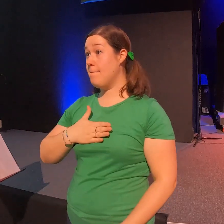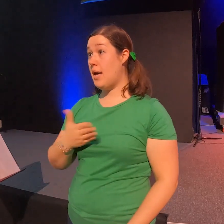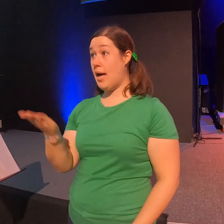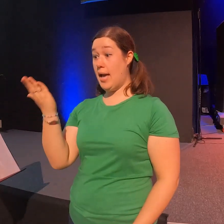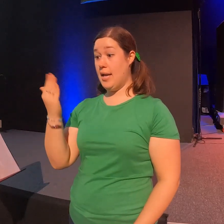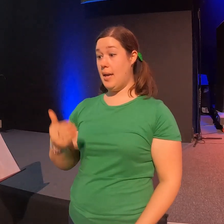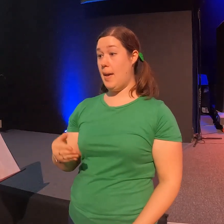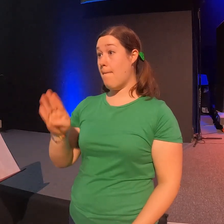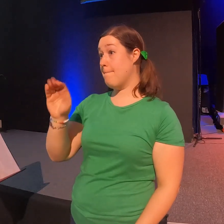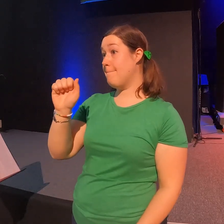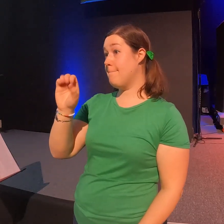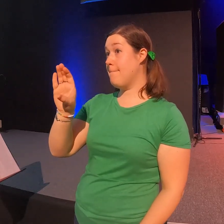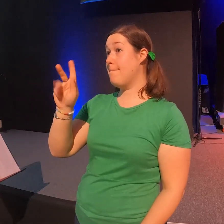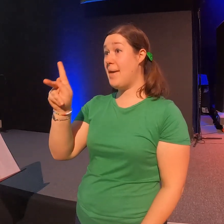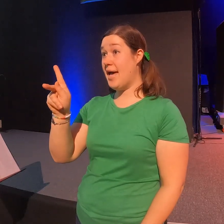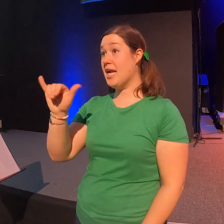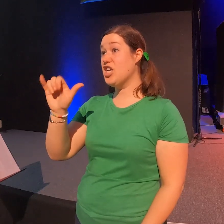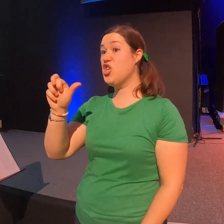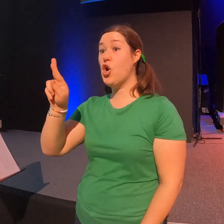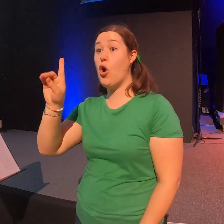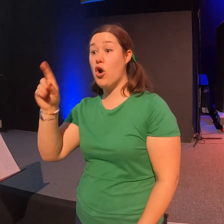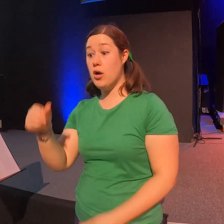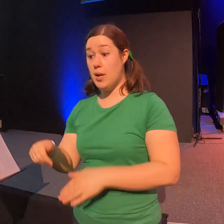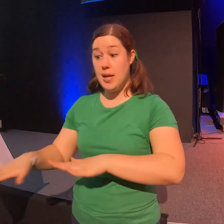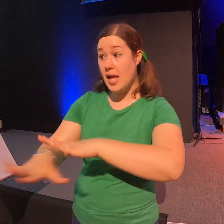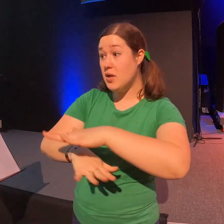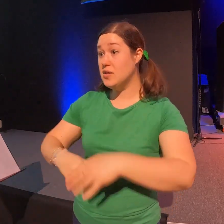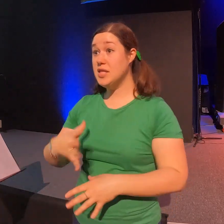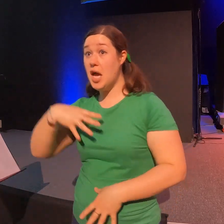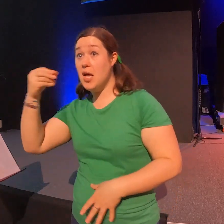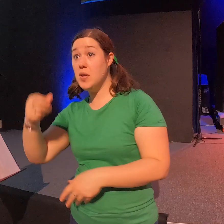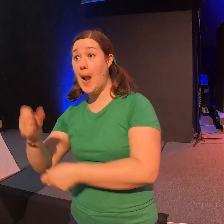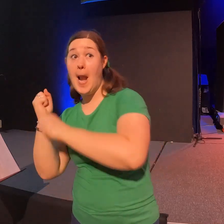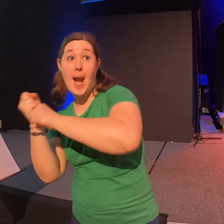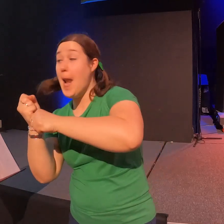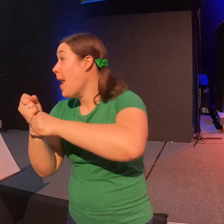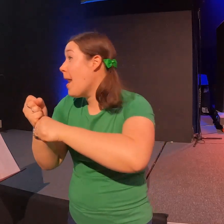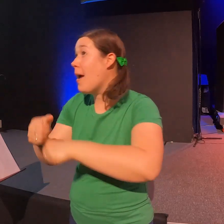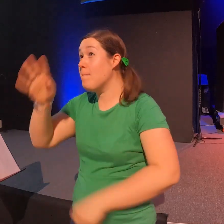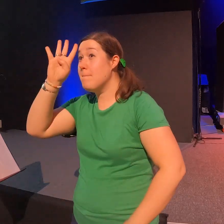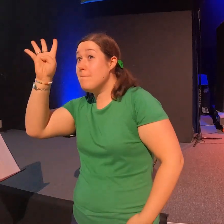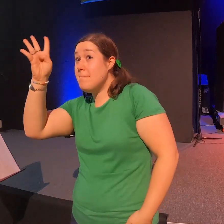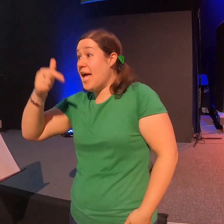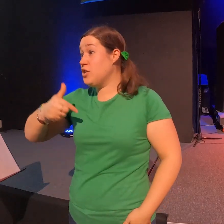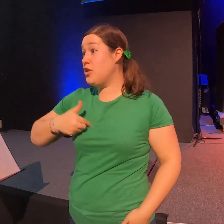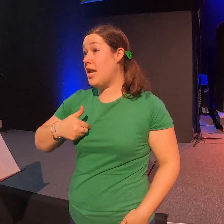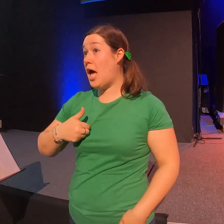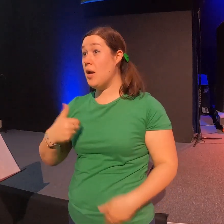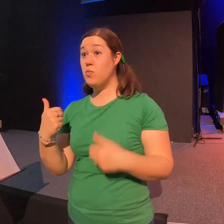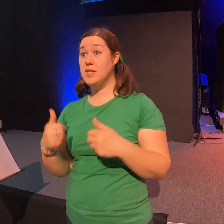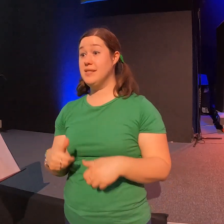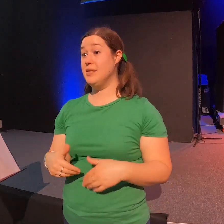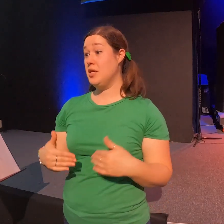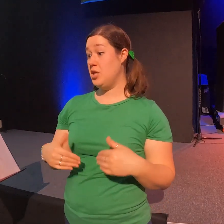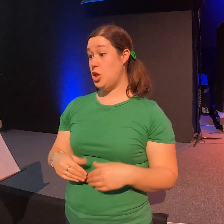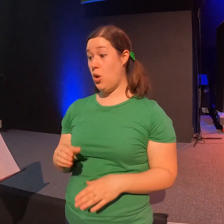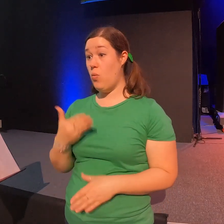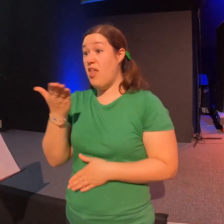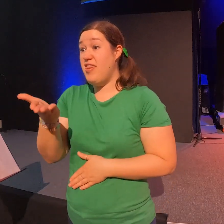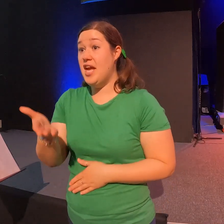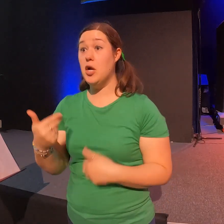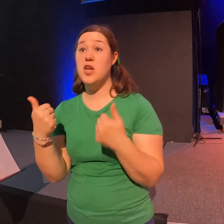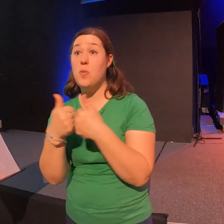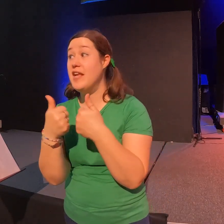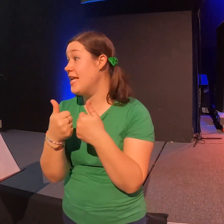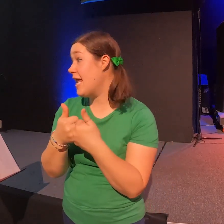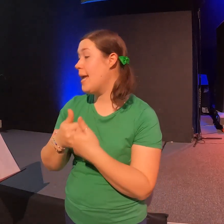the Braves. And I would pretend and fantasize that I was pitching, and there would be this tennis ball in my glove, and I would throw things